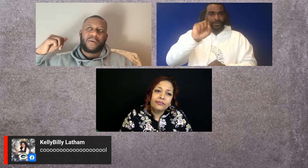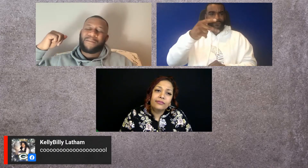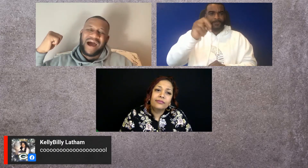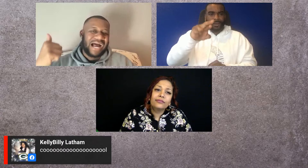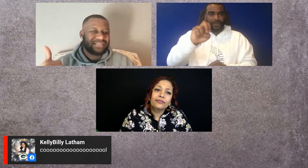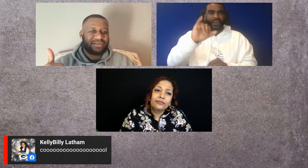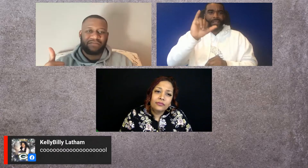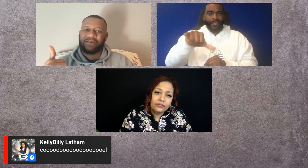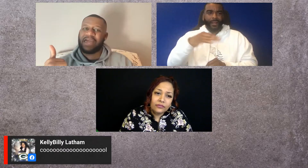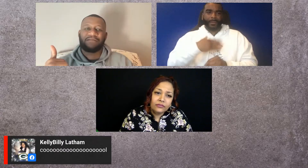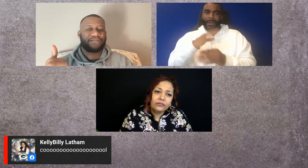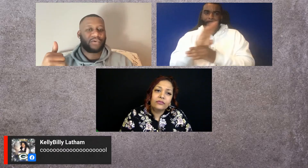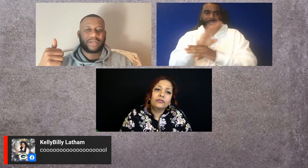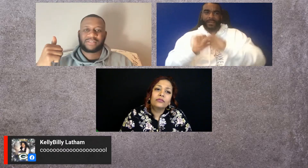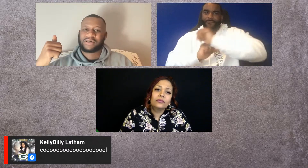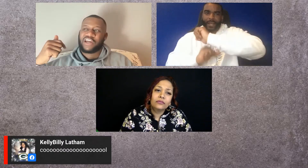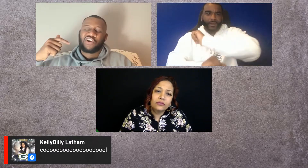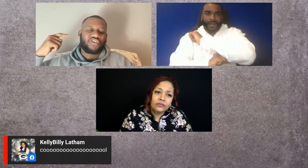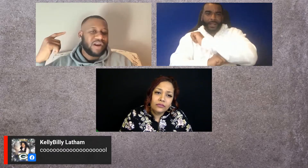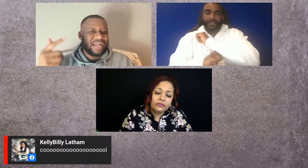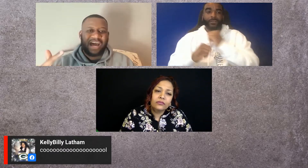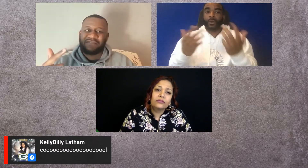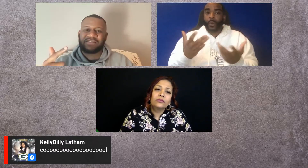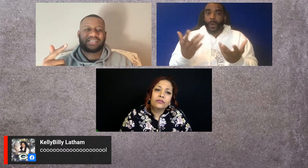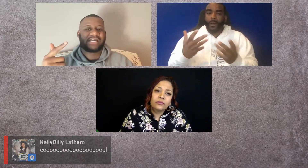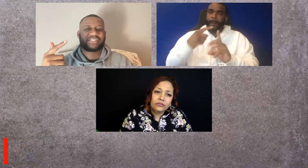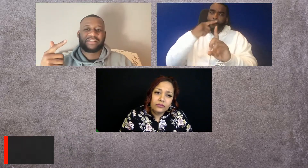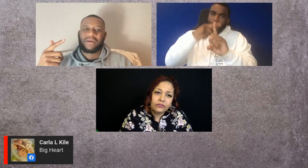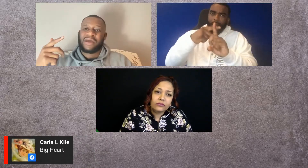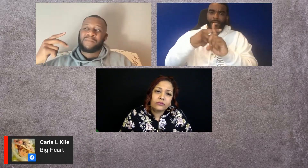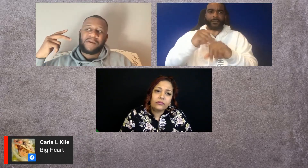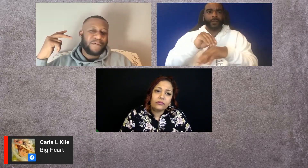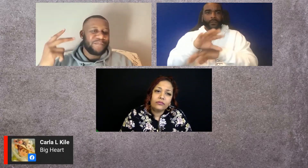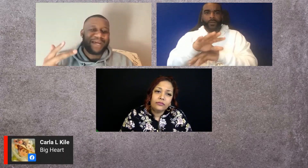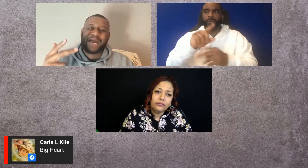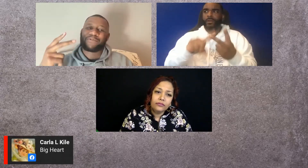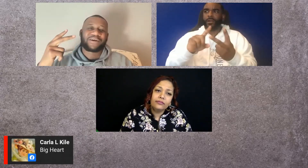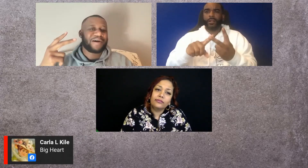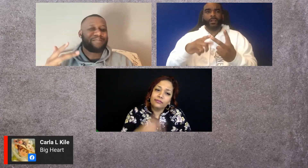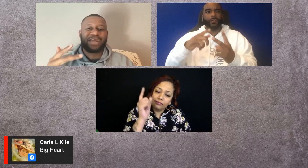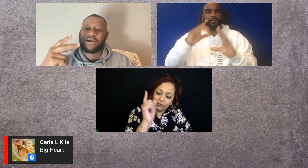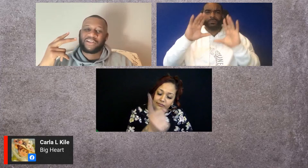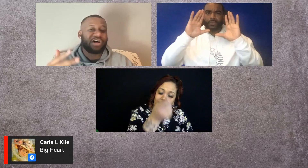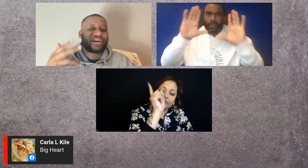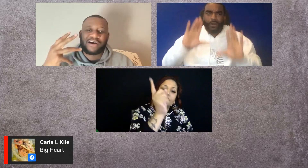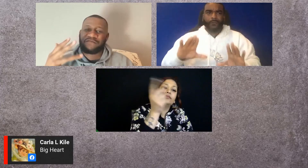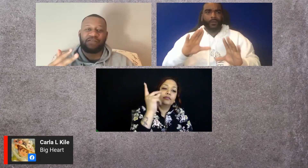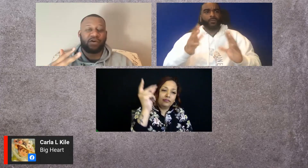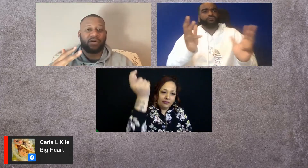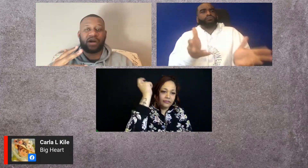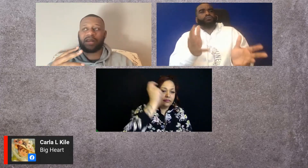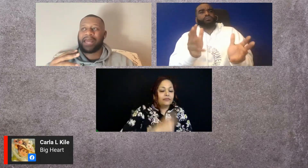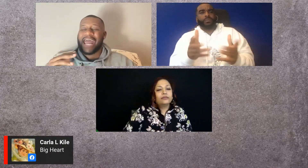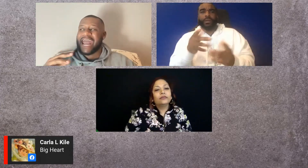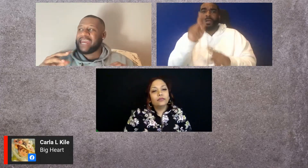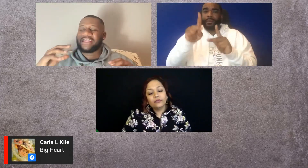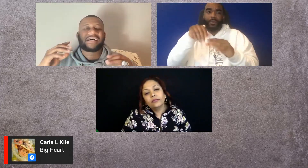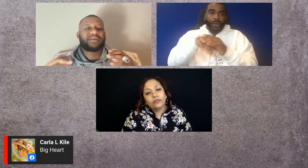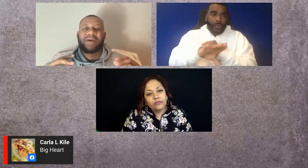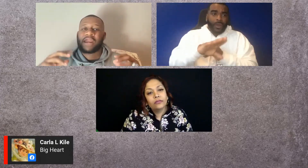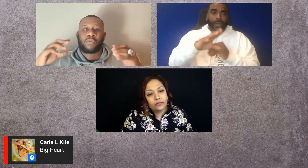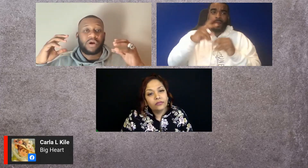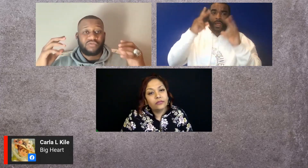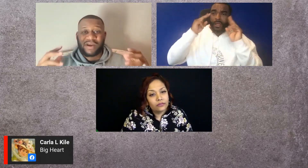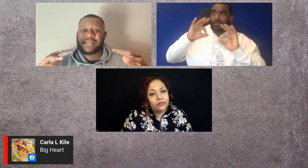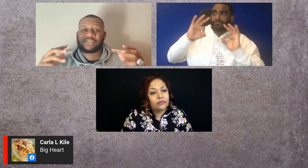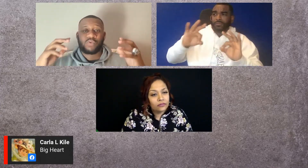just positive influence, great conversation, people being able to come there, look good, feel good. And it